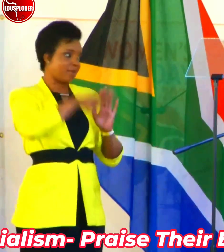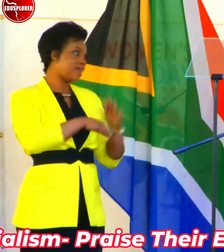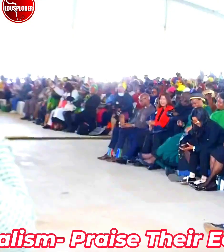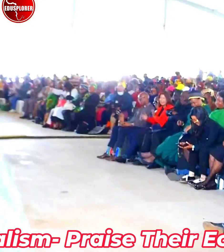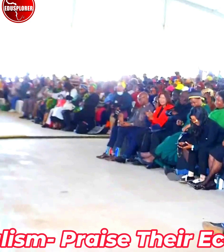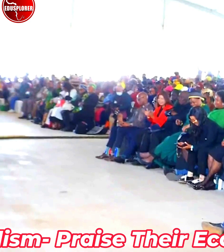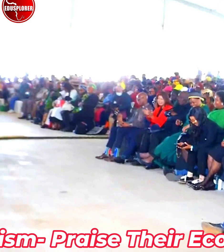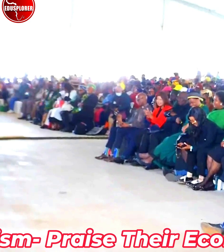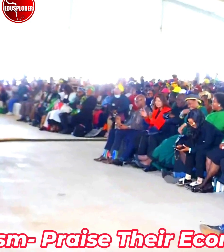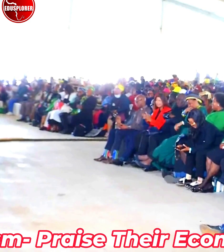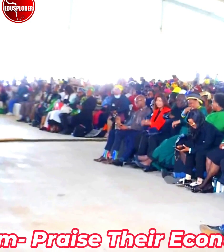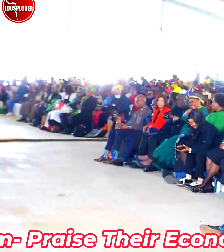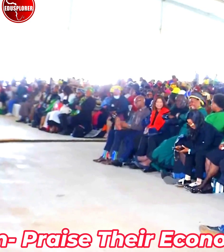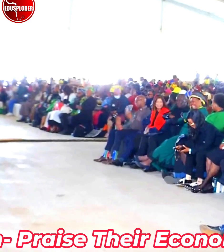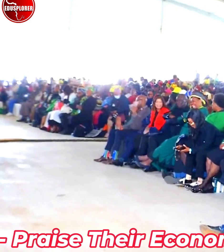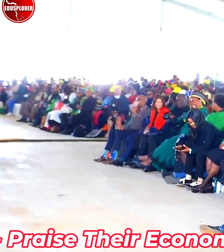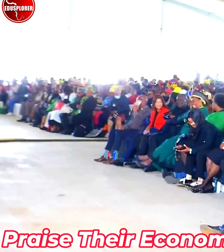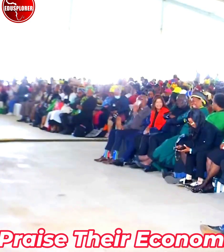that.